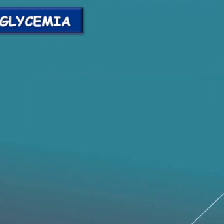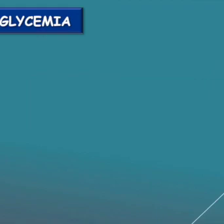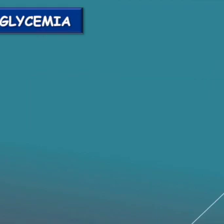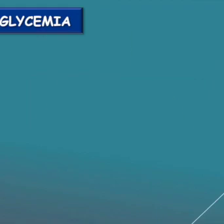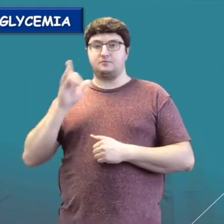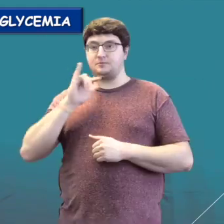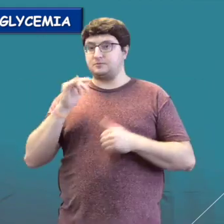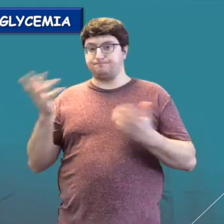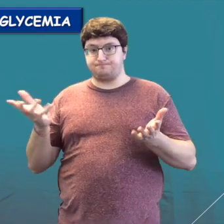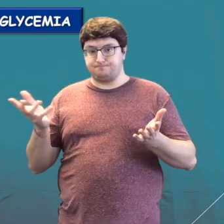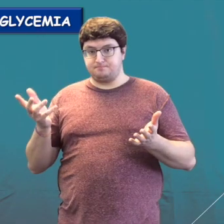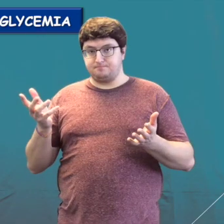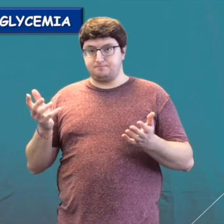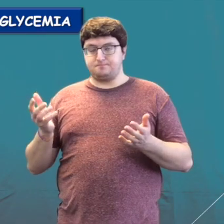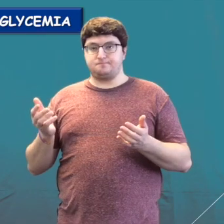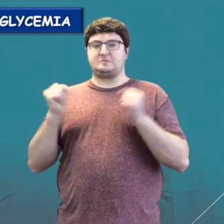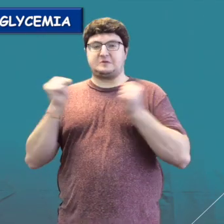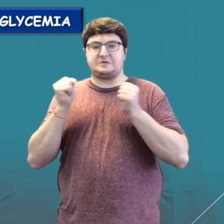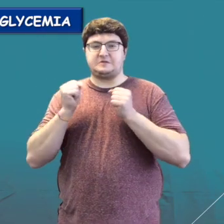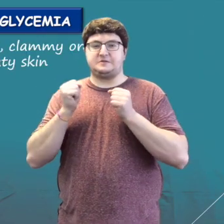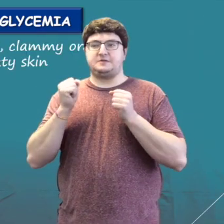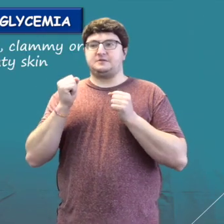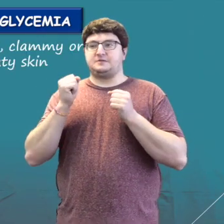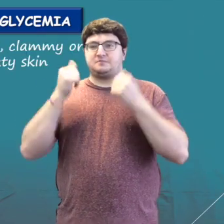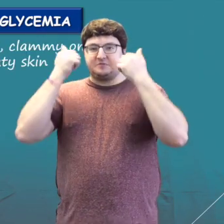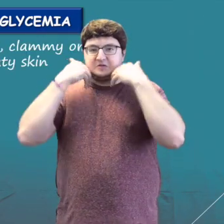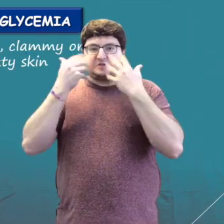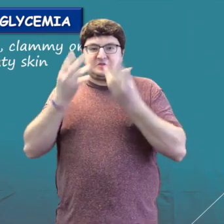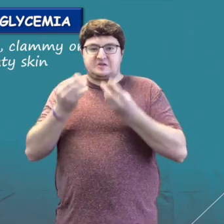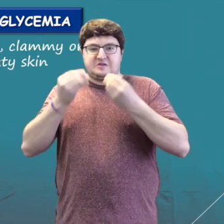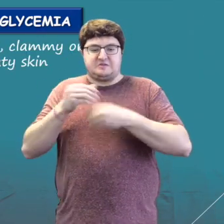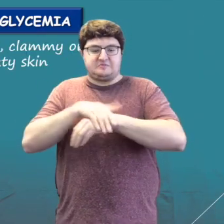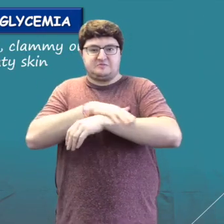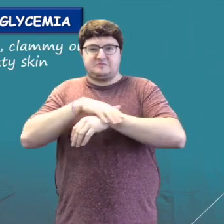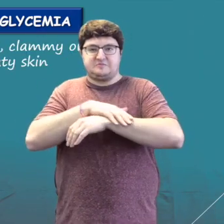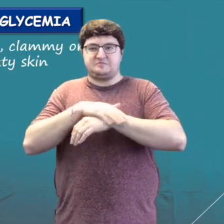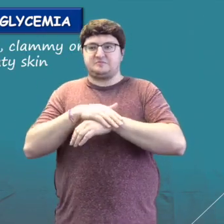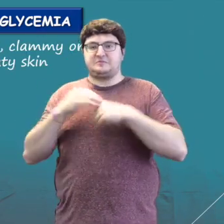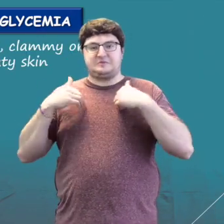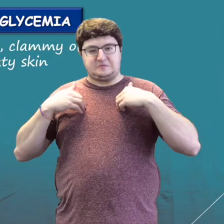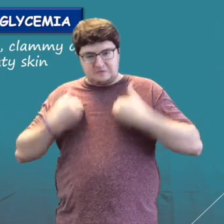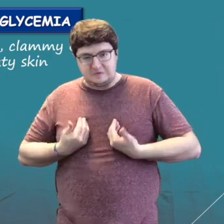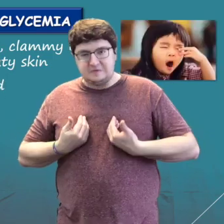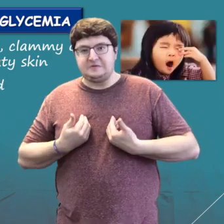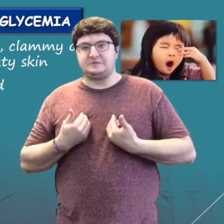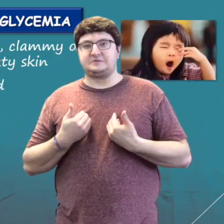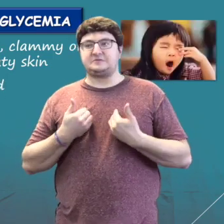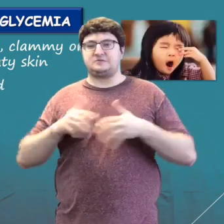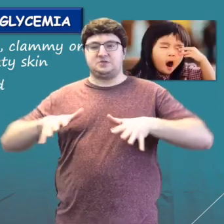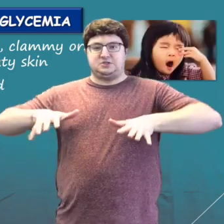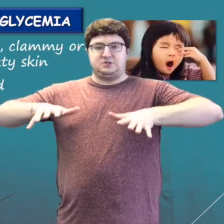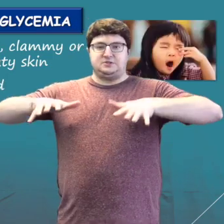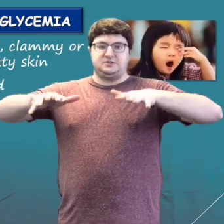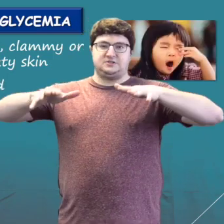Signs of hypoglycemia include cold, clammy, or sweaty skin,